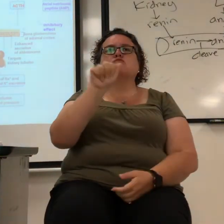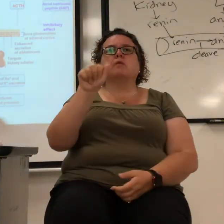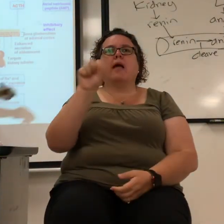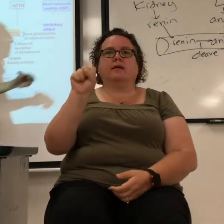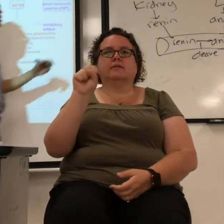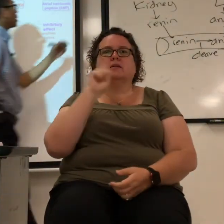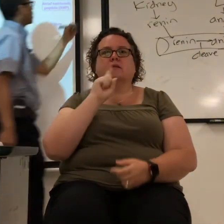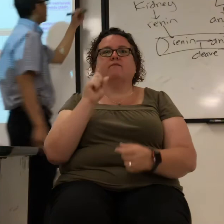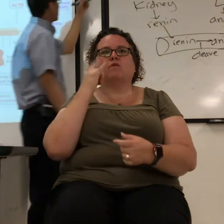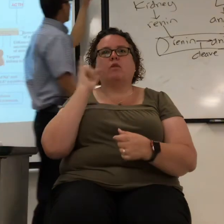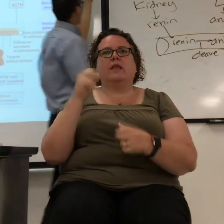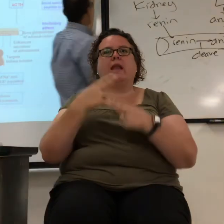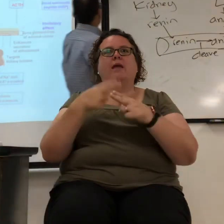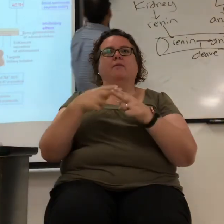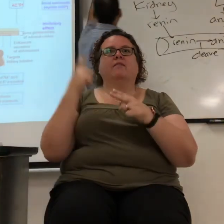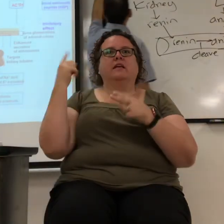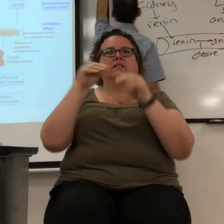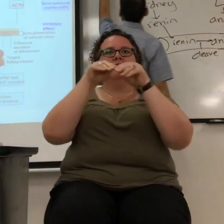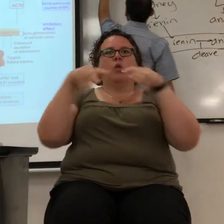chart.